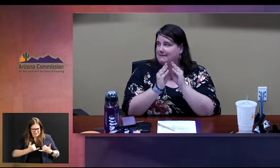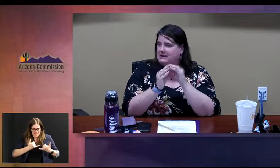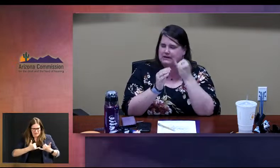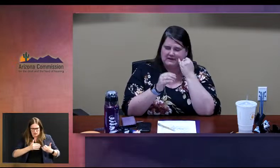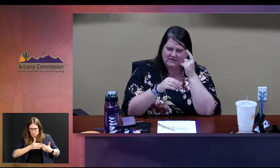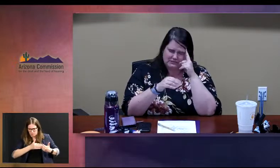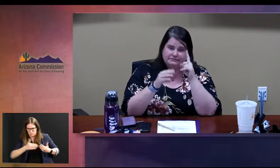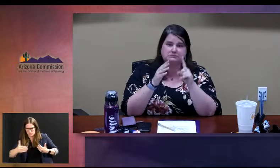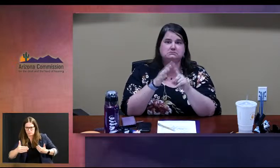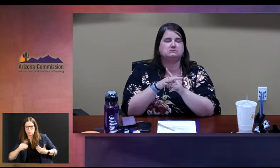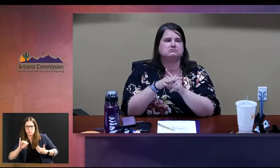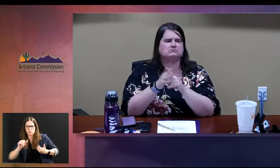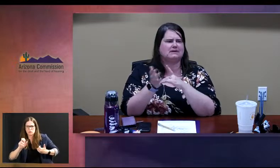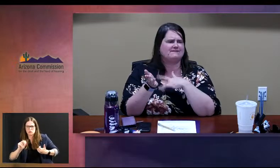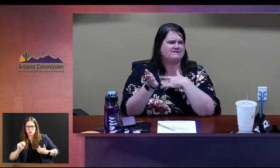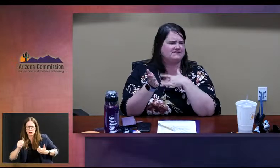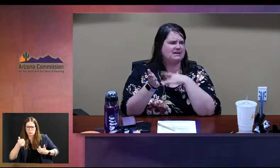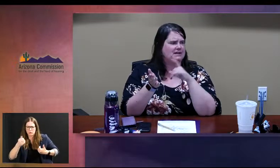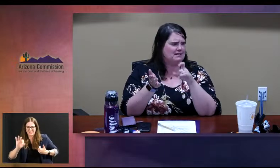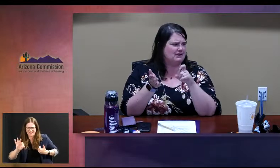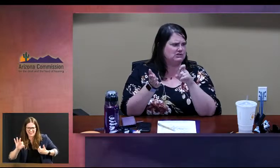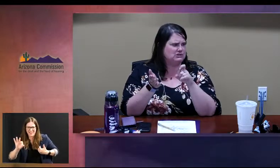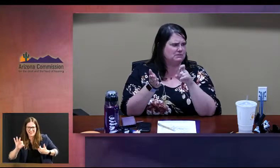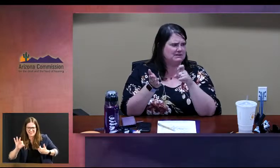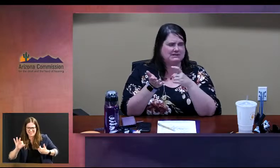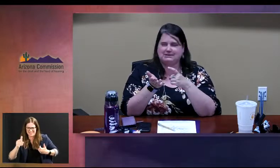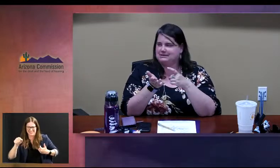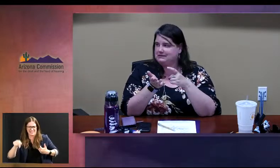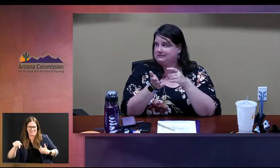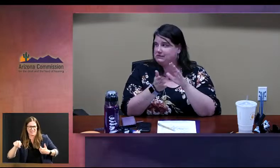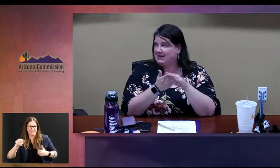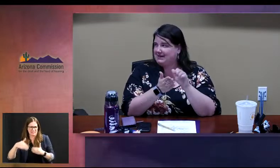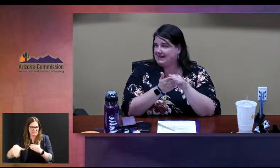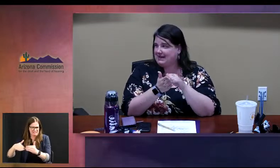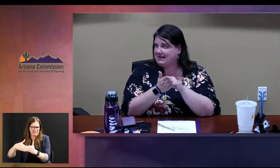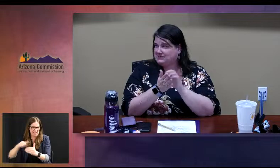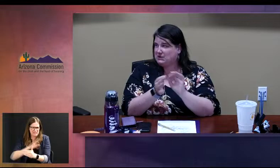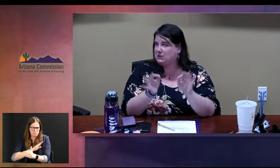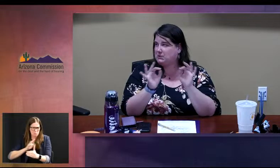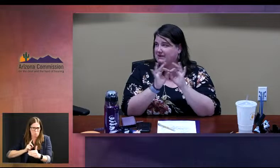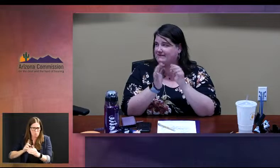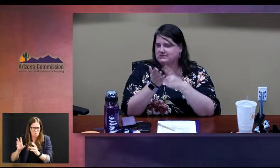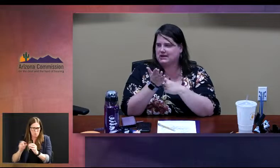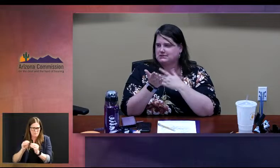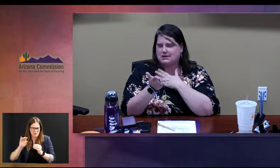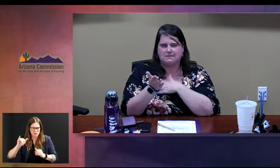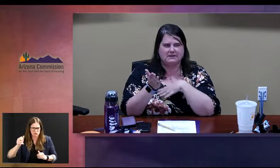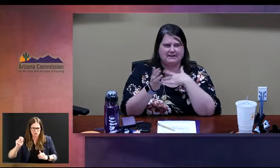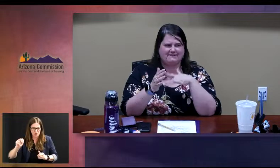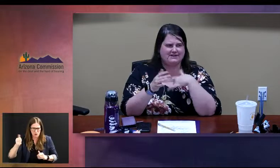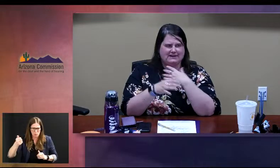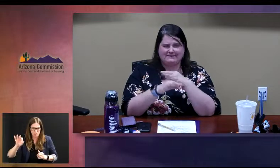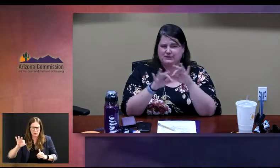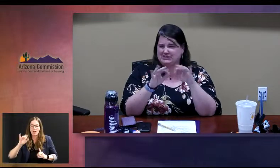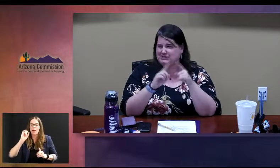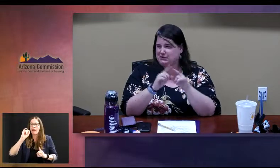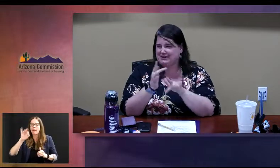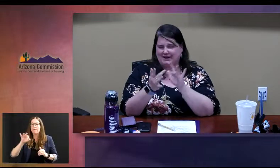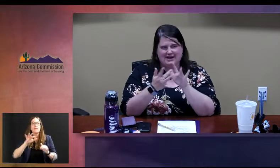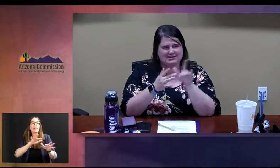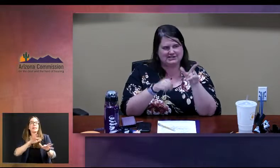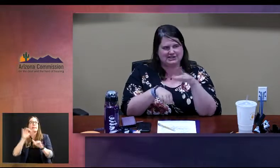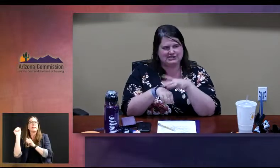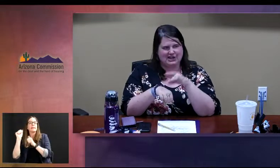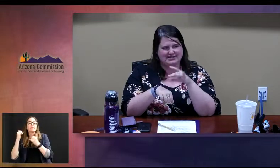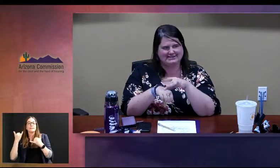19th-ish, when we have our next board meeting, if you think of anything it can still be added to the agenda if you feel like